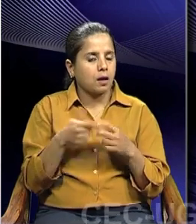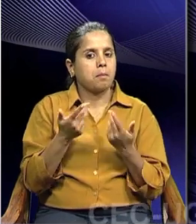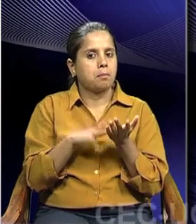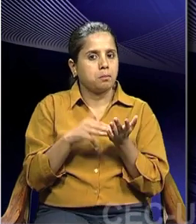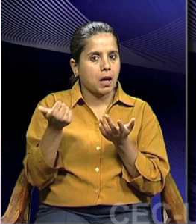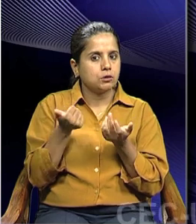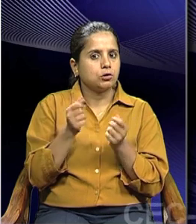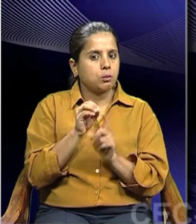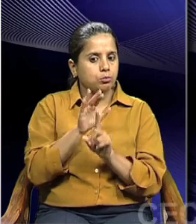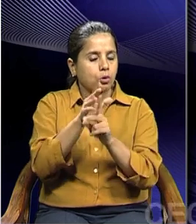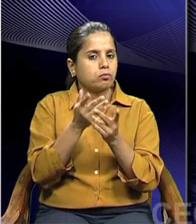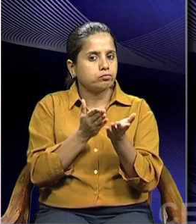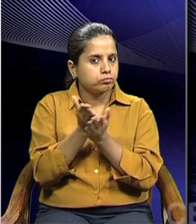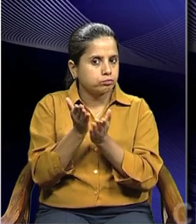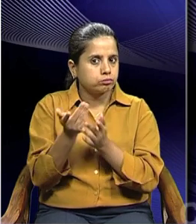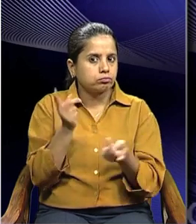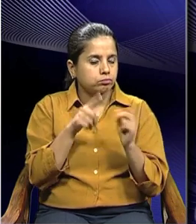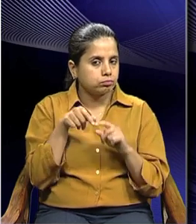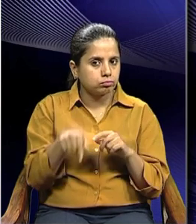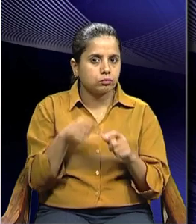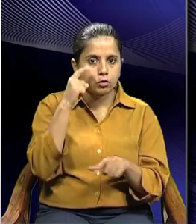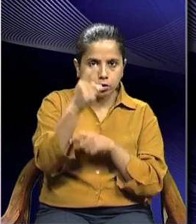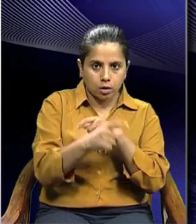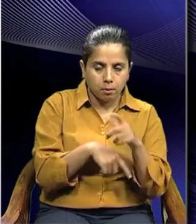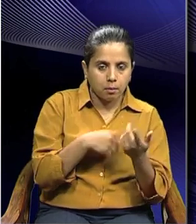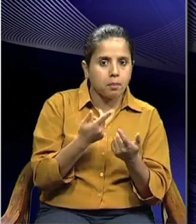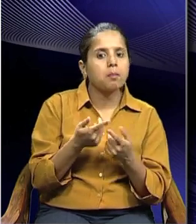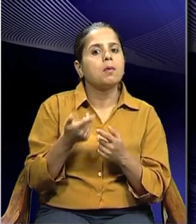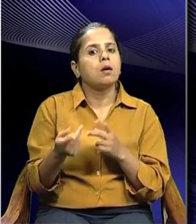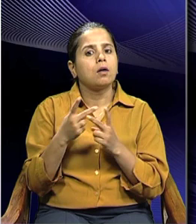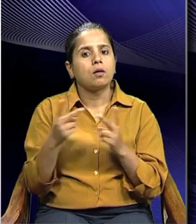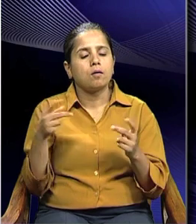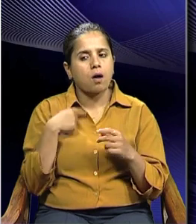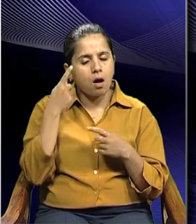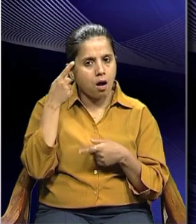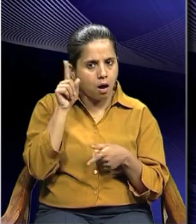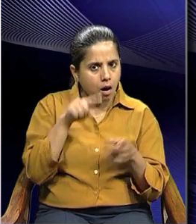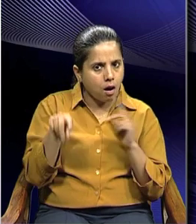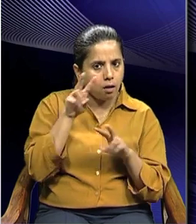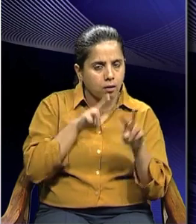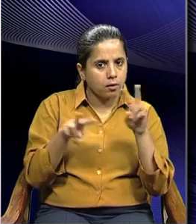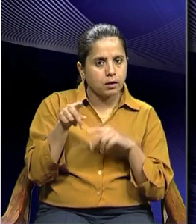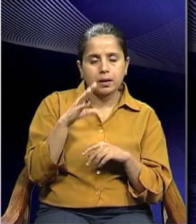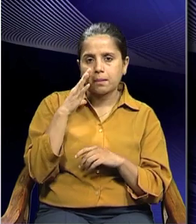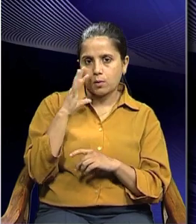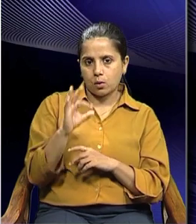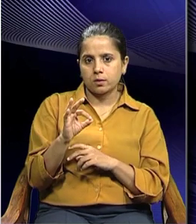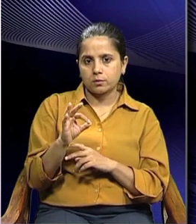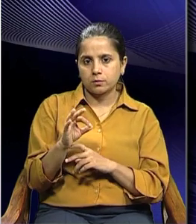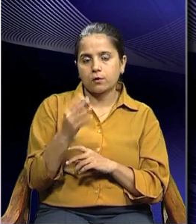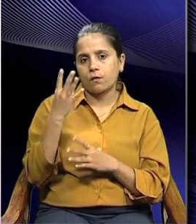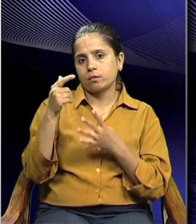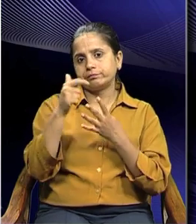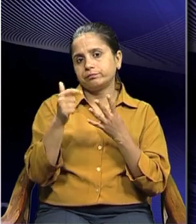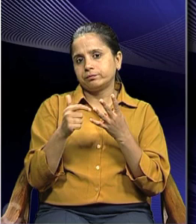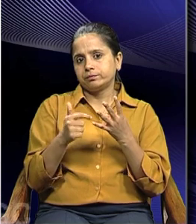approach to industry and sectoral analysis through an analysis of these four